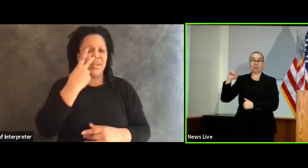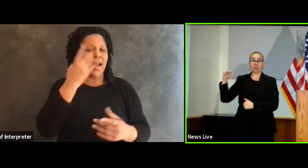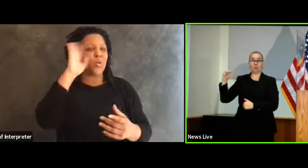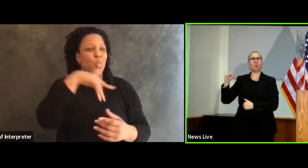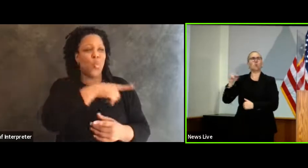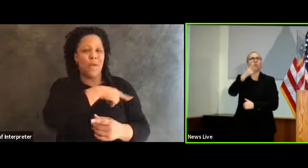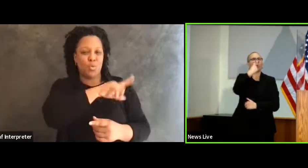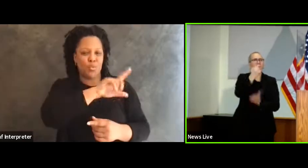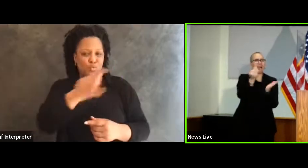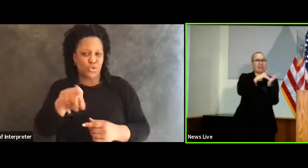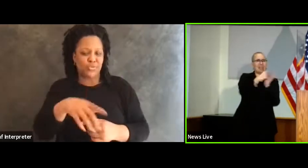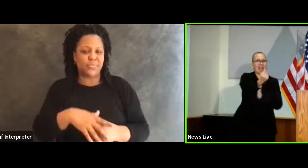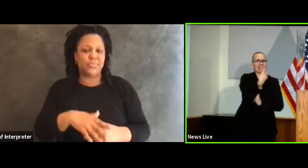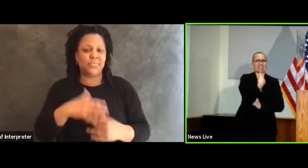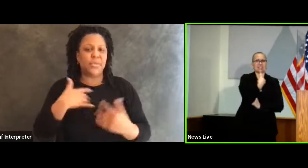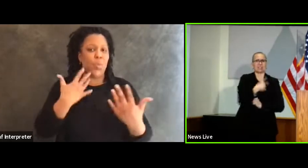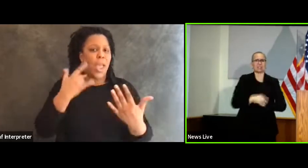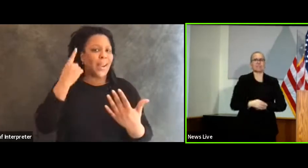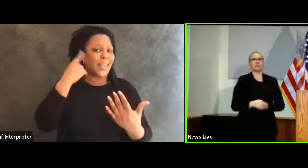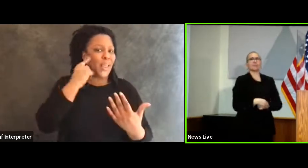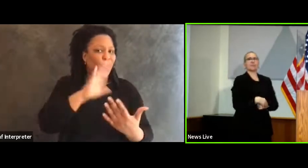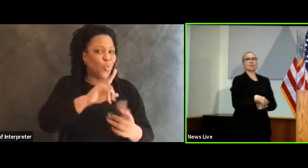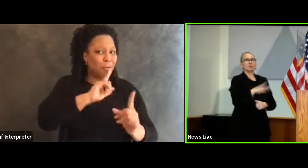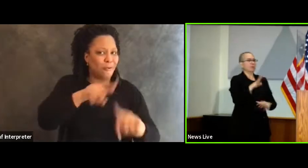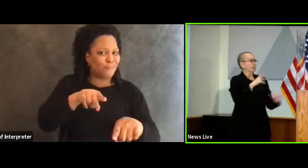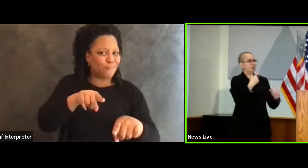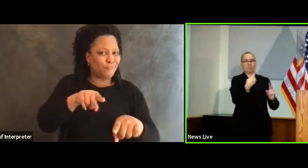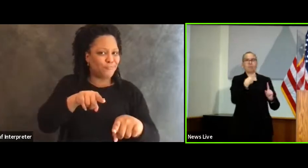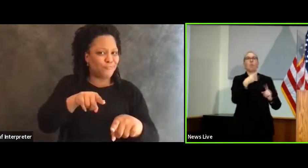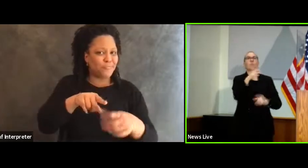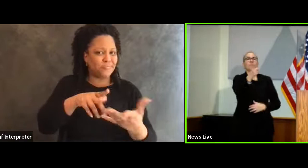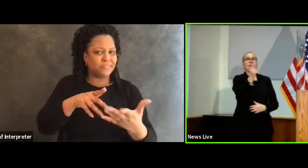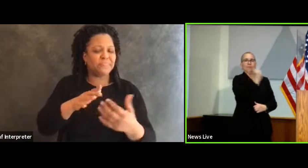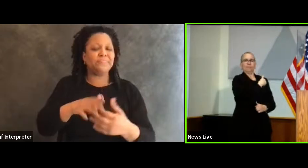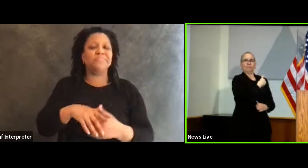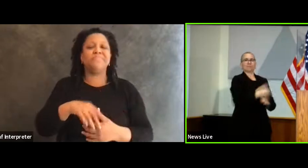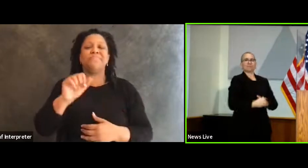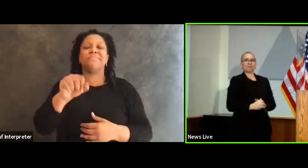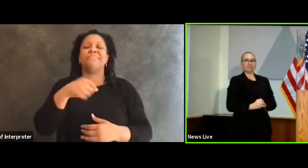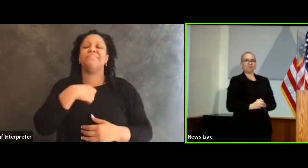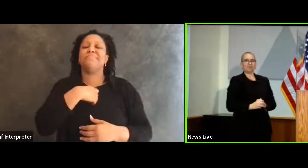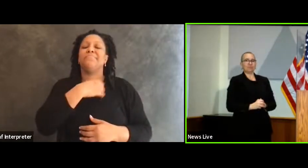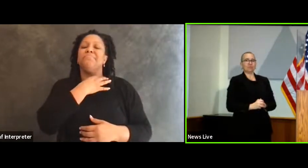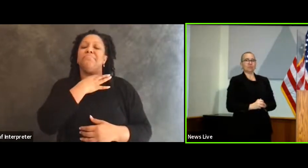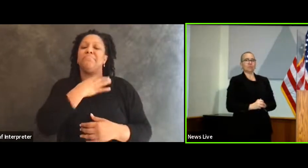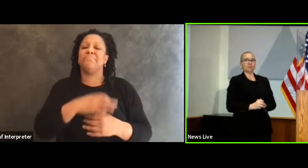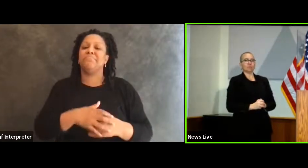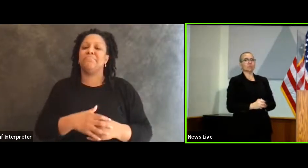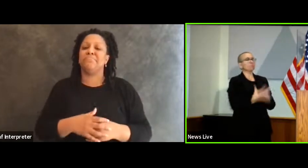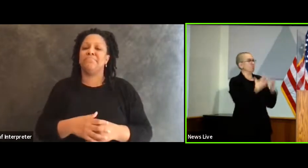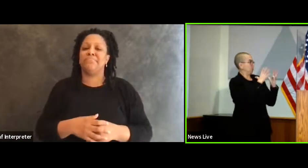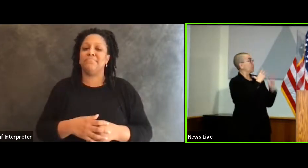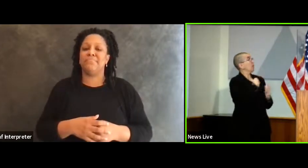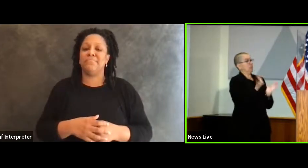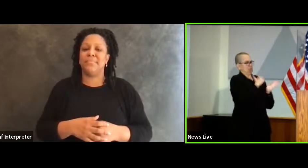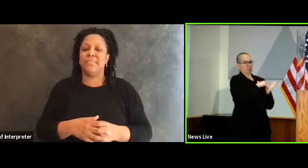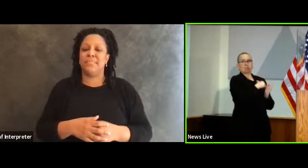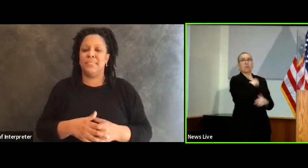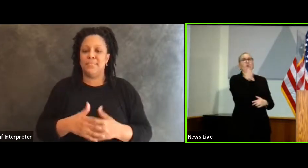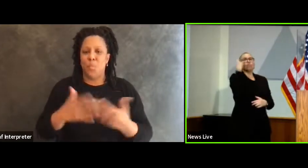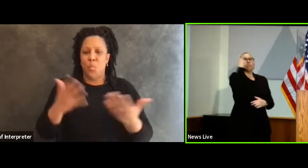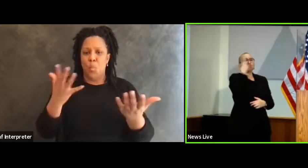hear his answer, didn't listen to the rest of the question. Just curious to hear what you're hearing from your constituents. Is there support